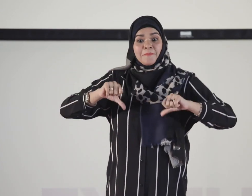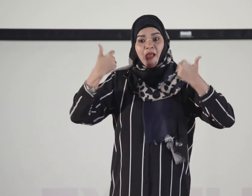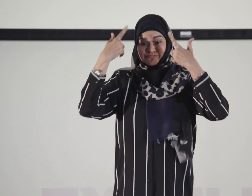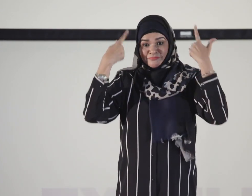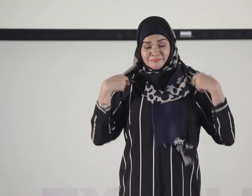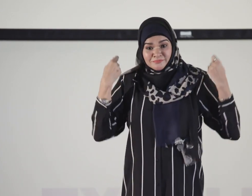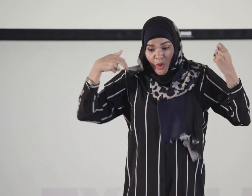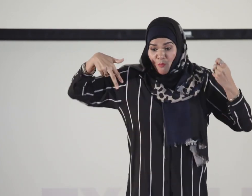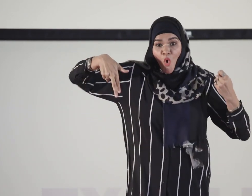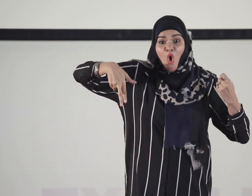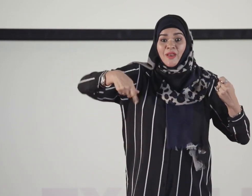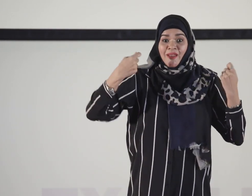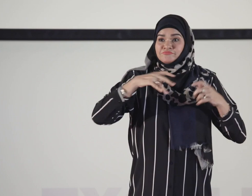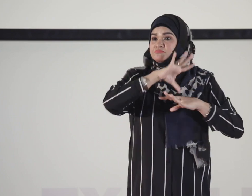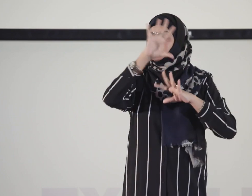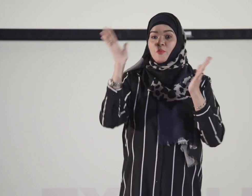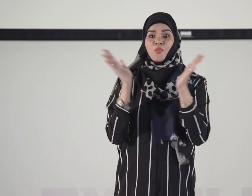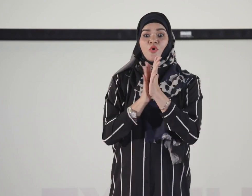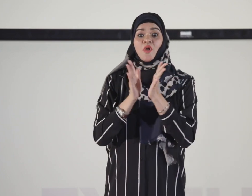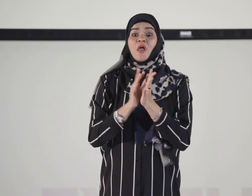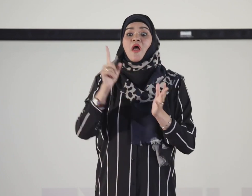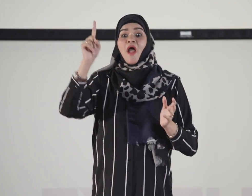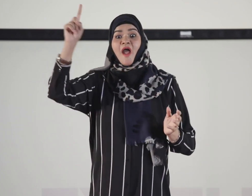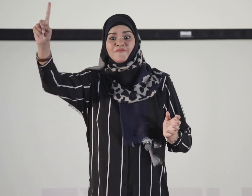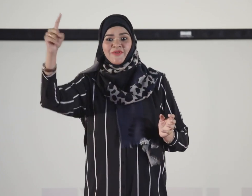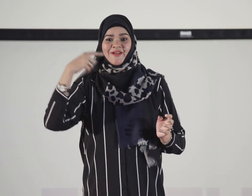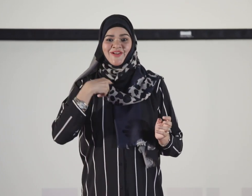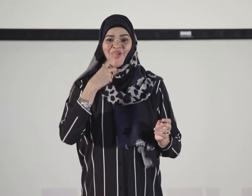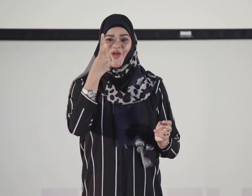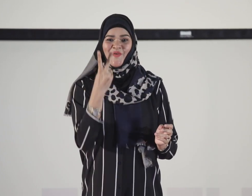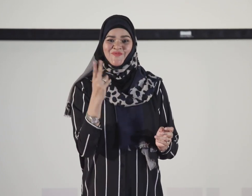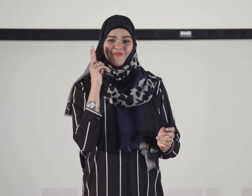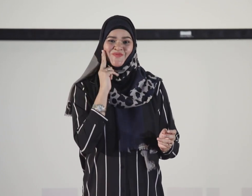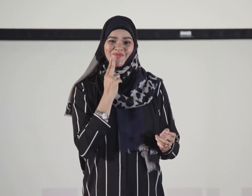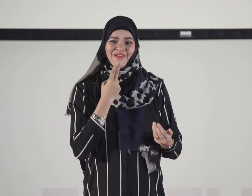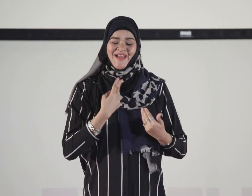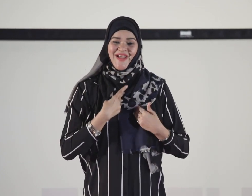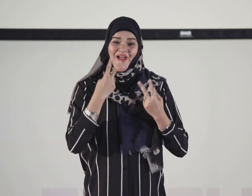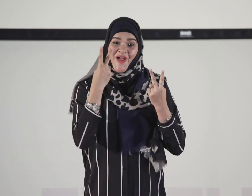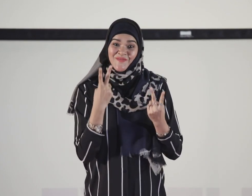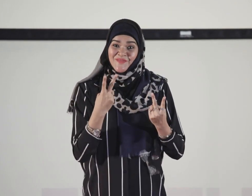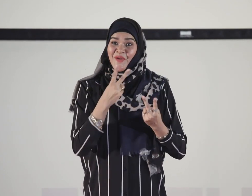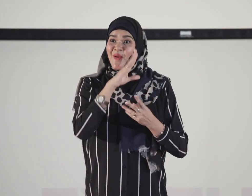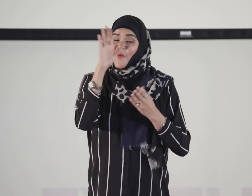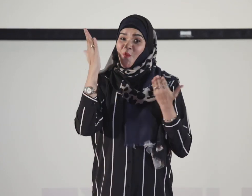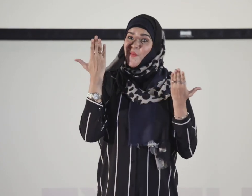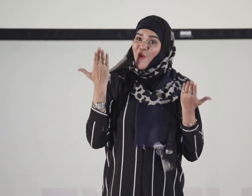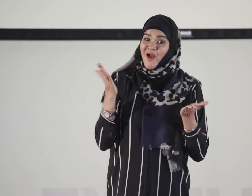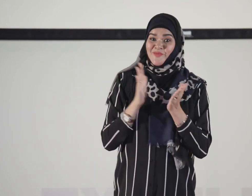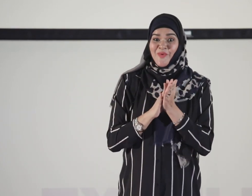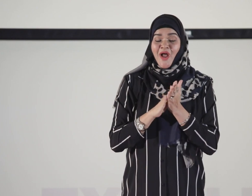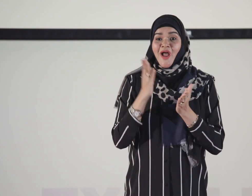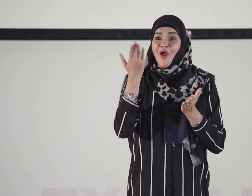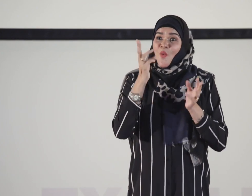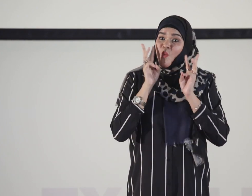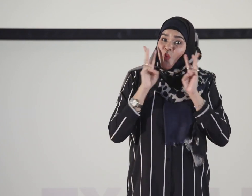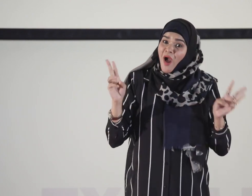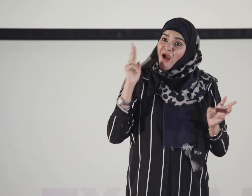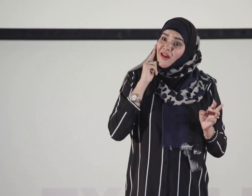the entire room. Everyone applauded me for getting that position, for securing second